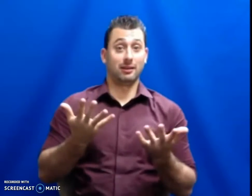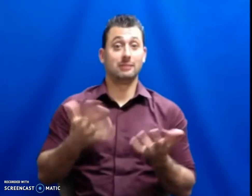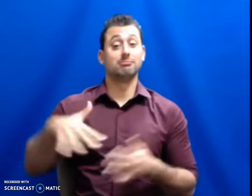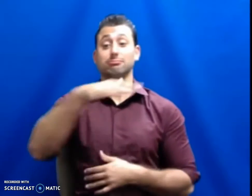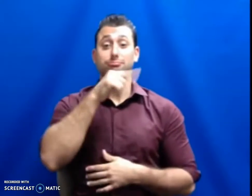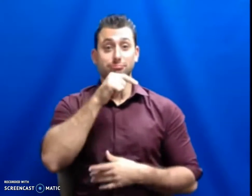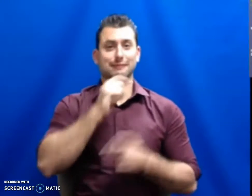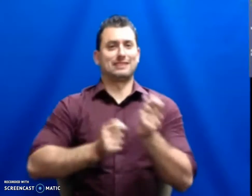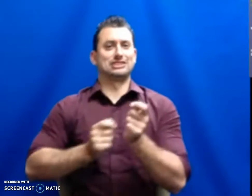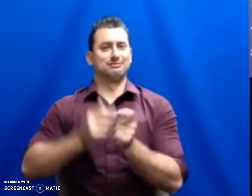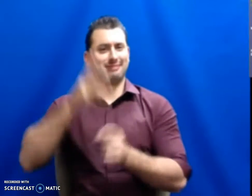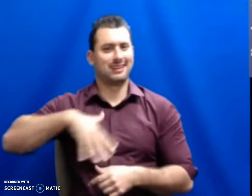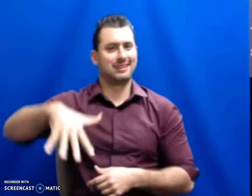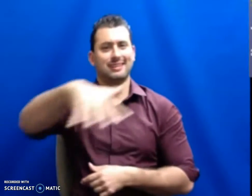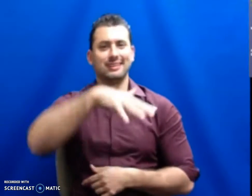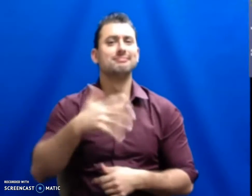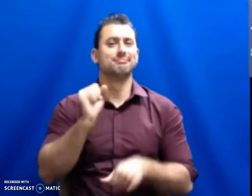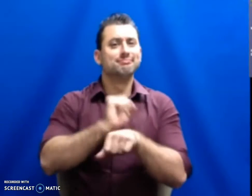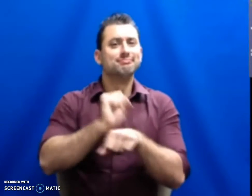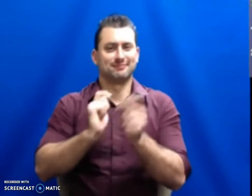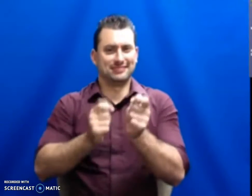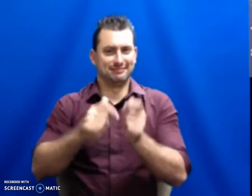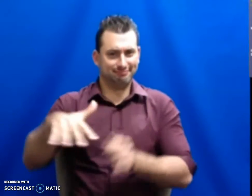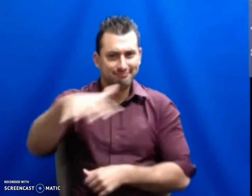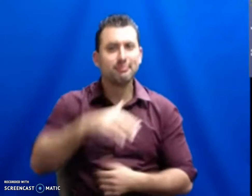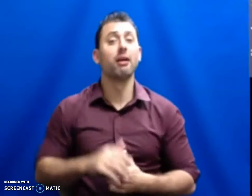So in Maine, in that community, they have a lot of fishermen.